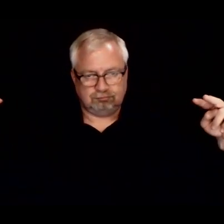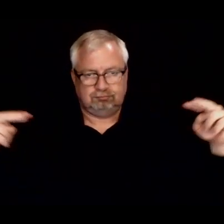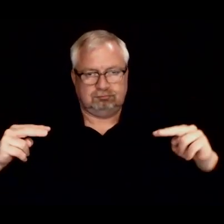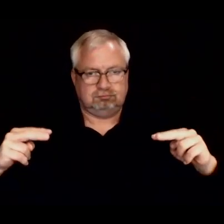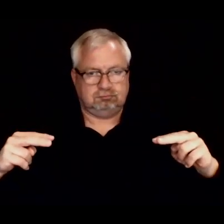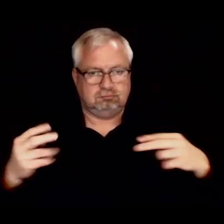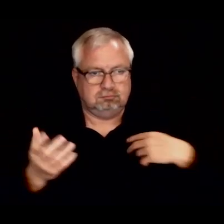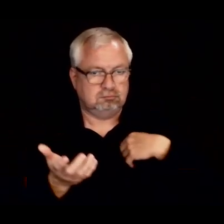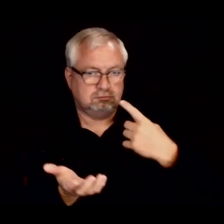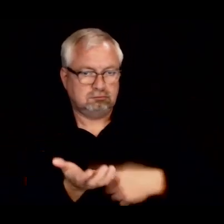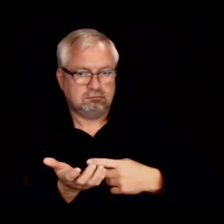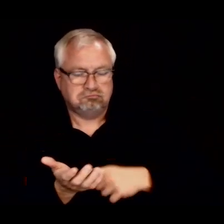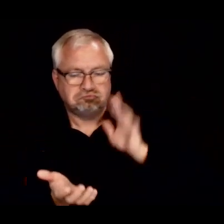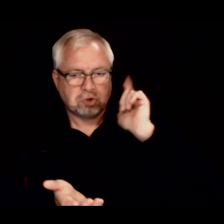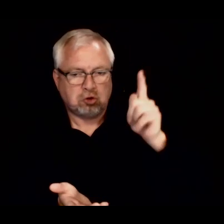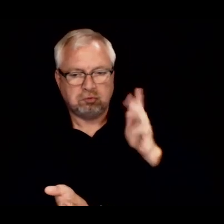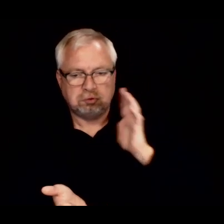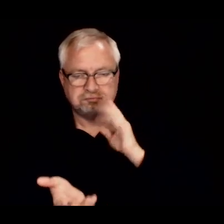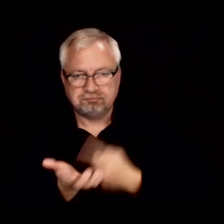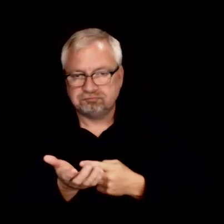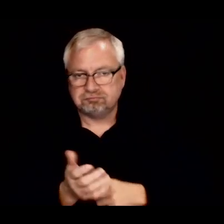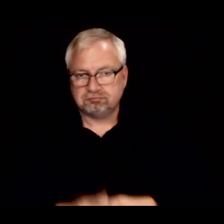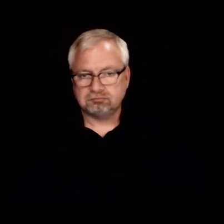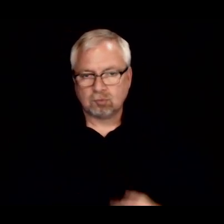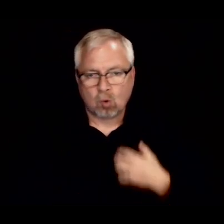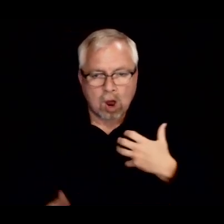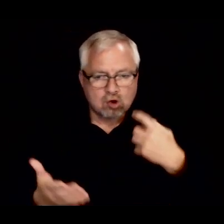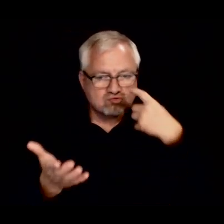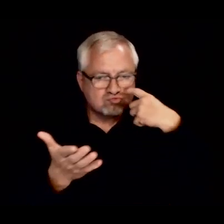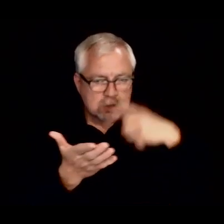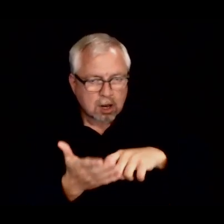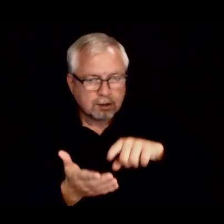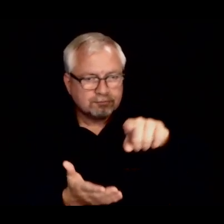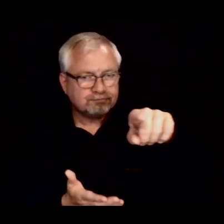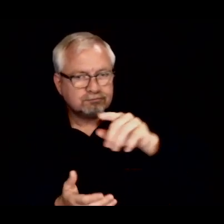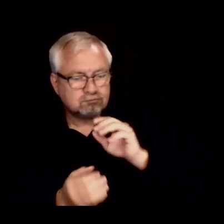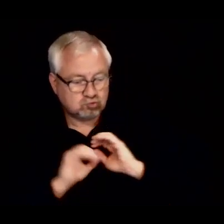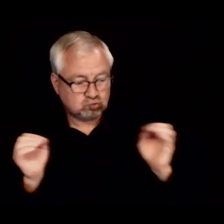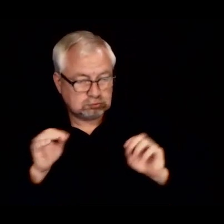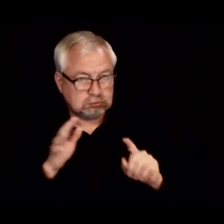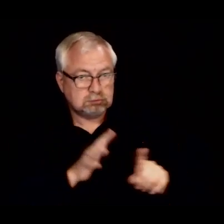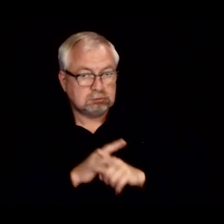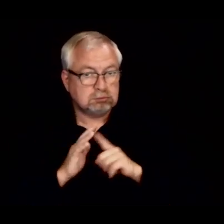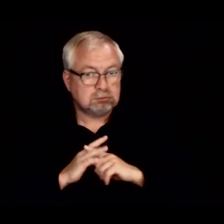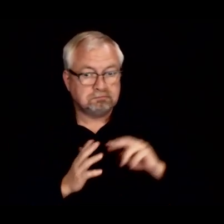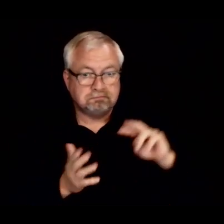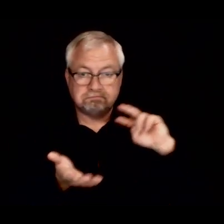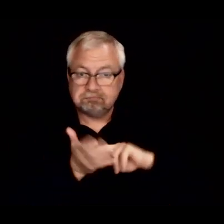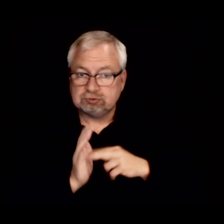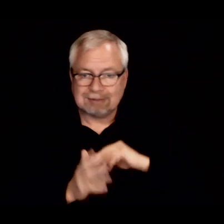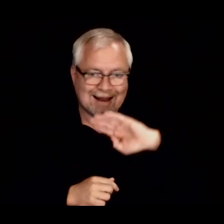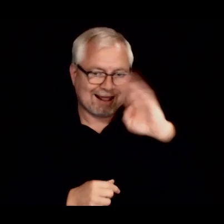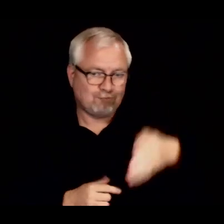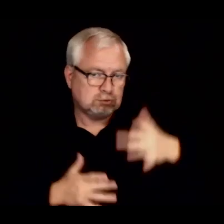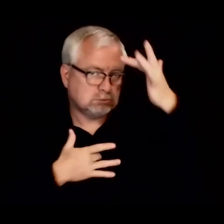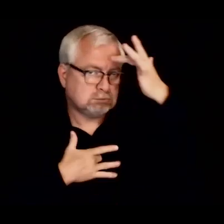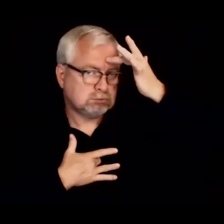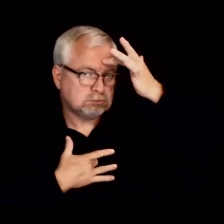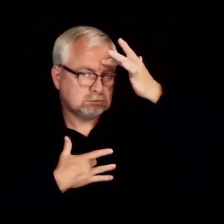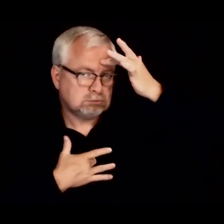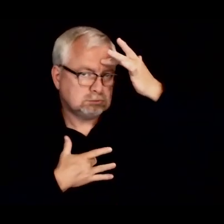but just wanted to acknowledge that. So asymptomatic for the whole course of your illness, as well as asymptomatic